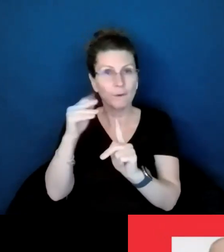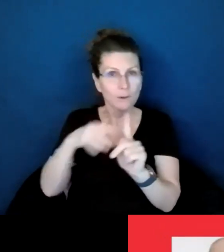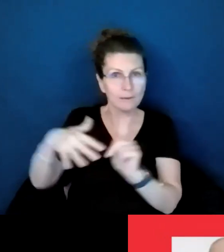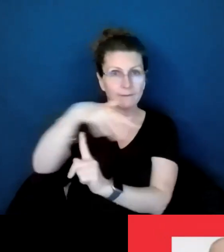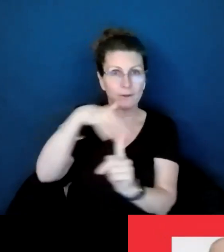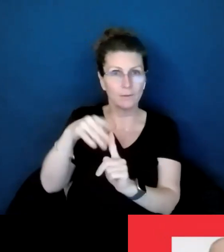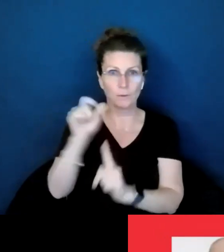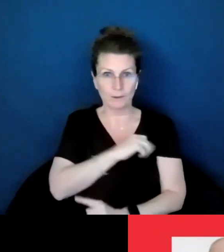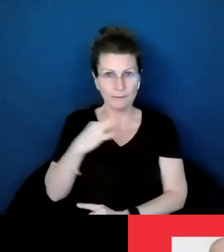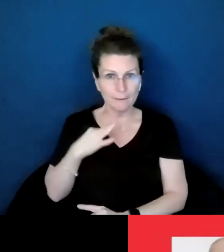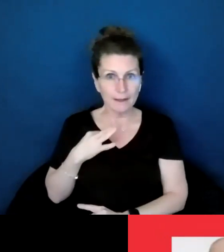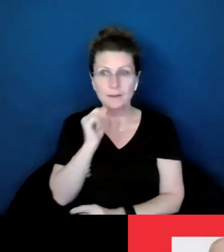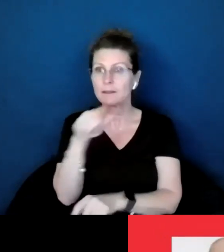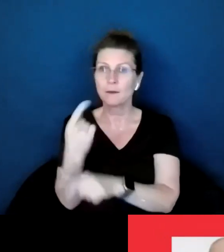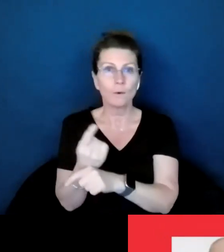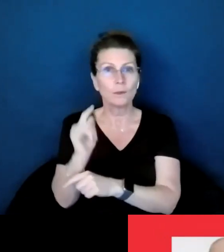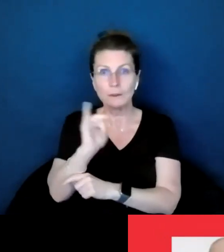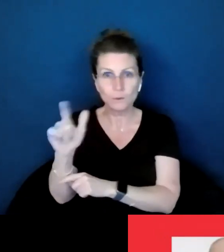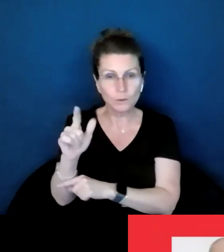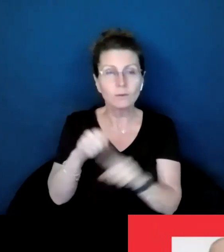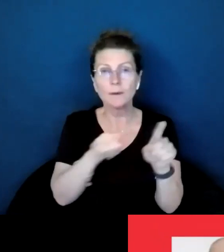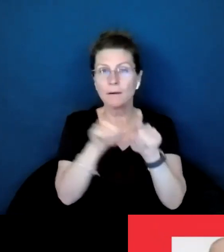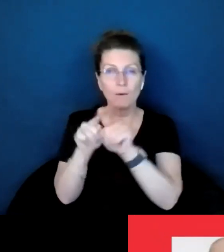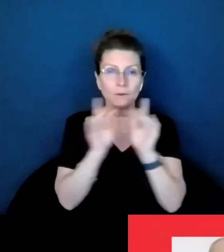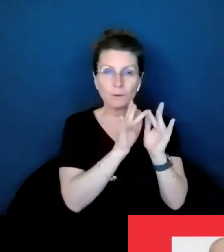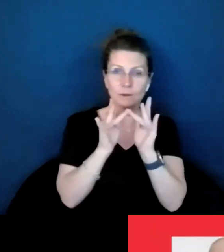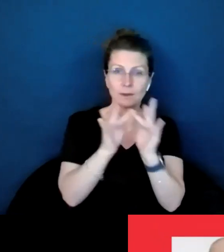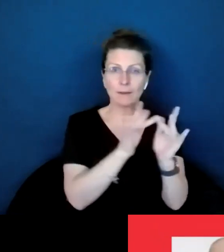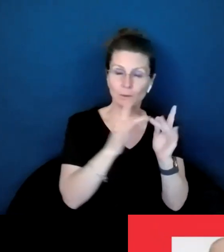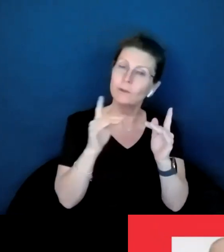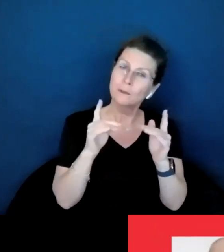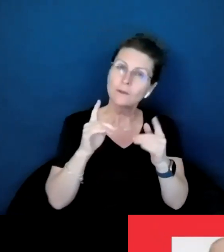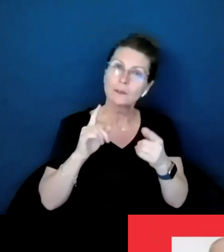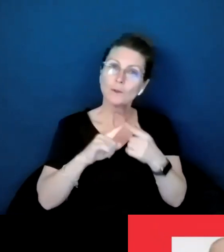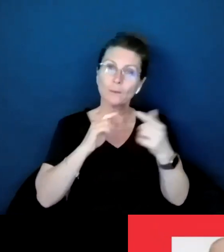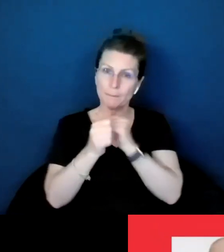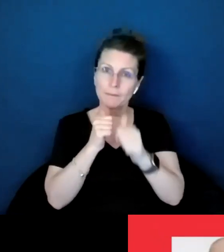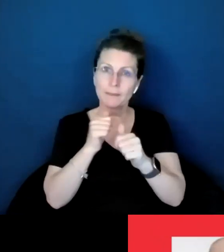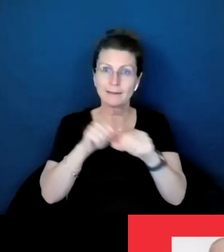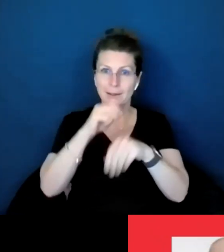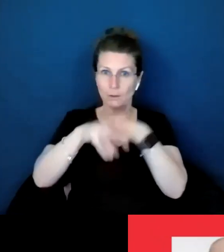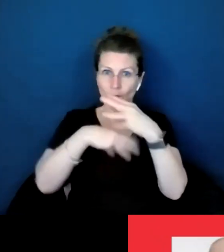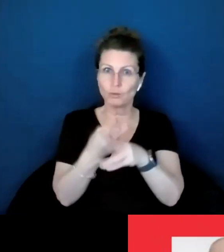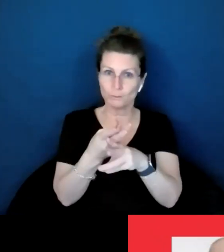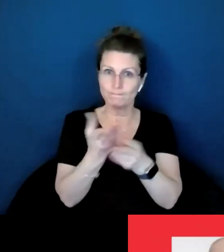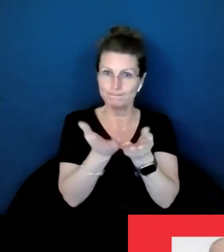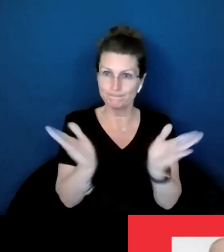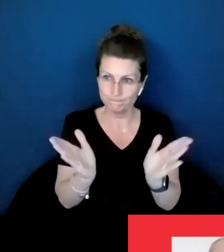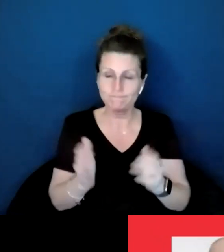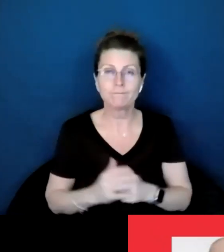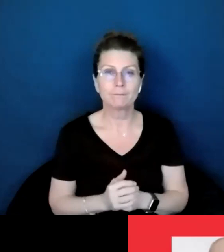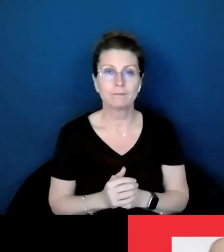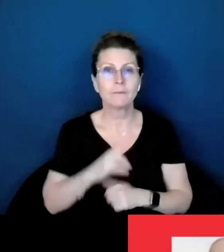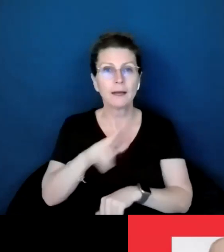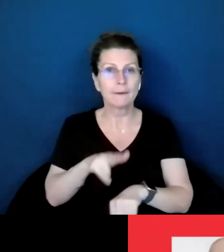faculty have not only the tools, but also the networks needed to compete on a global stage. Of course, this accomplishment